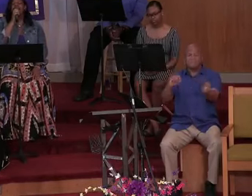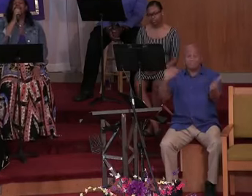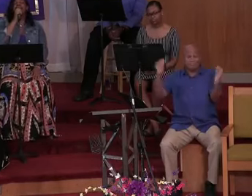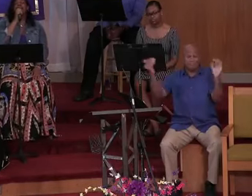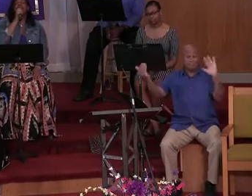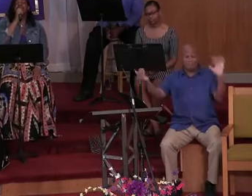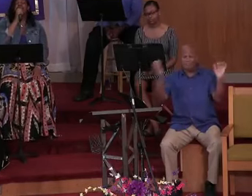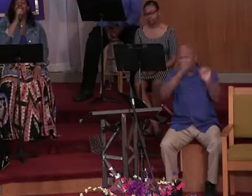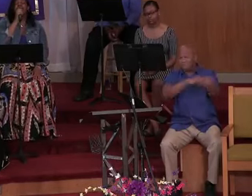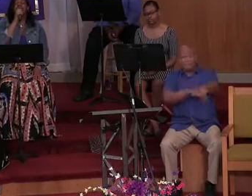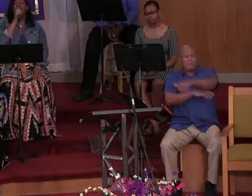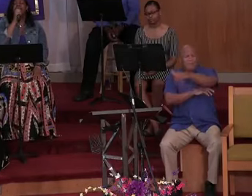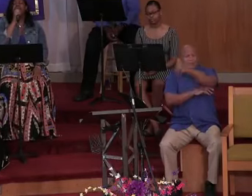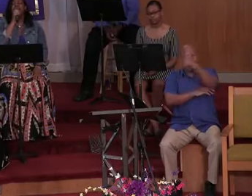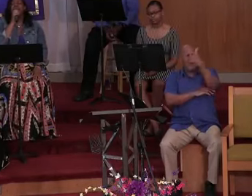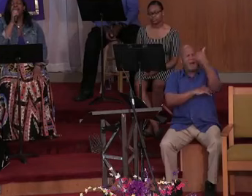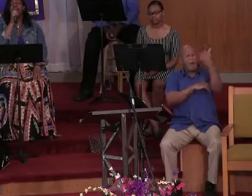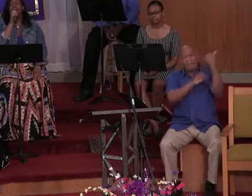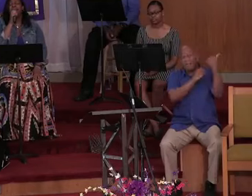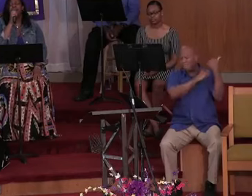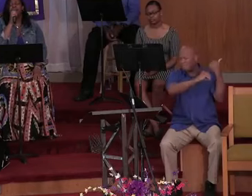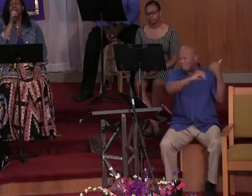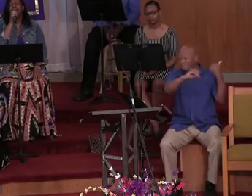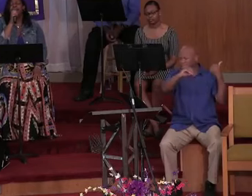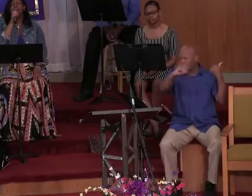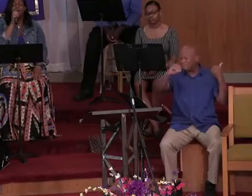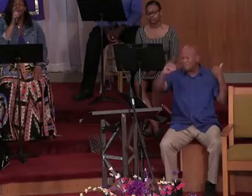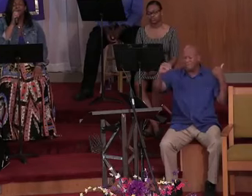Strength like no other.